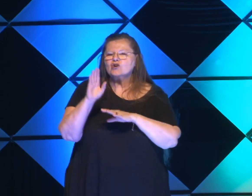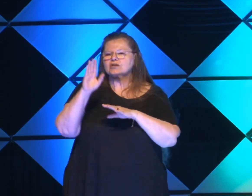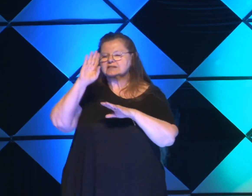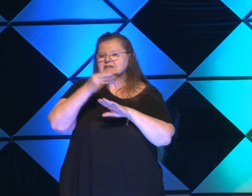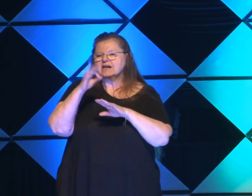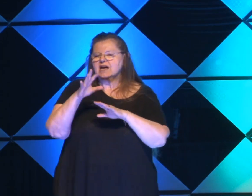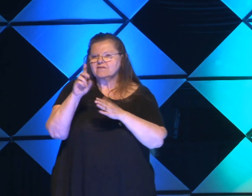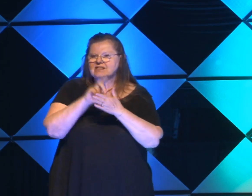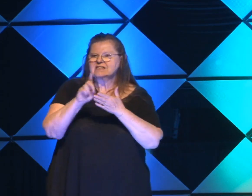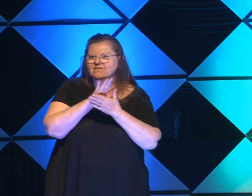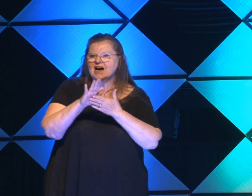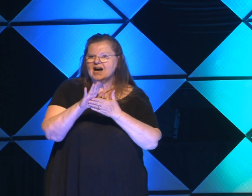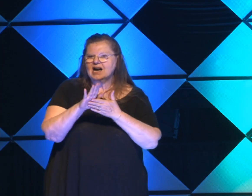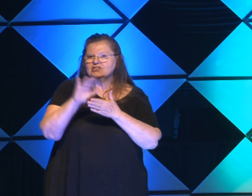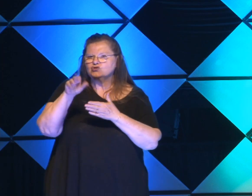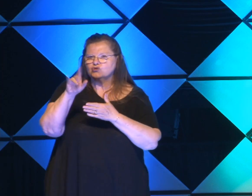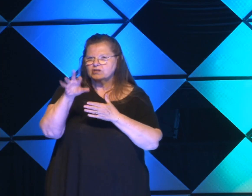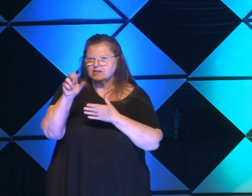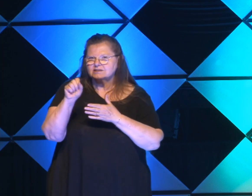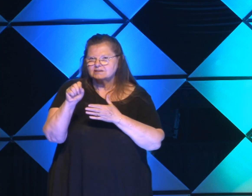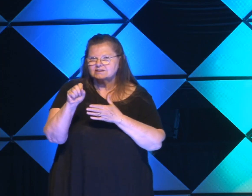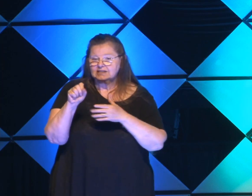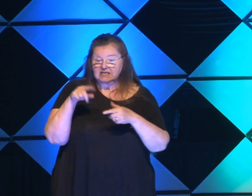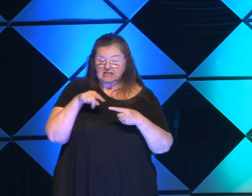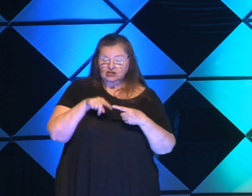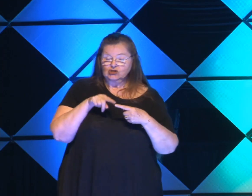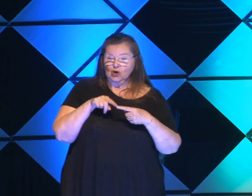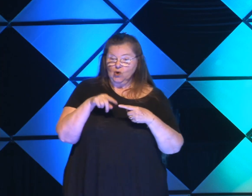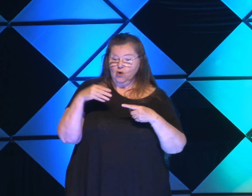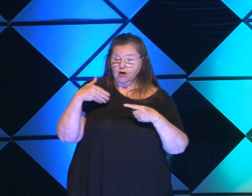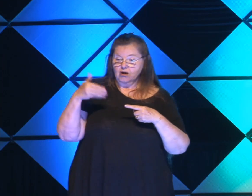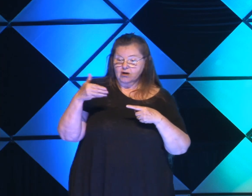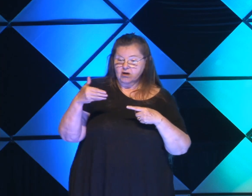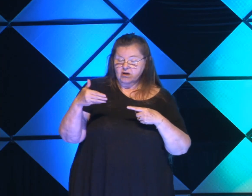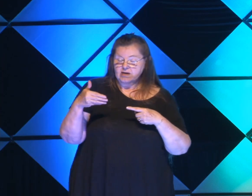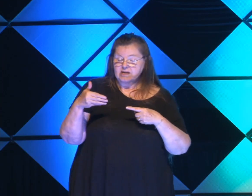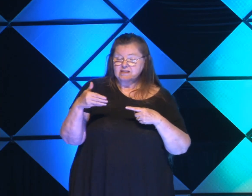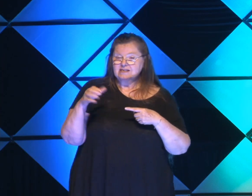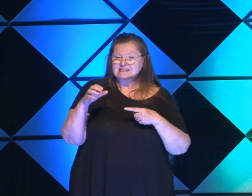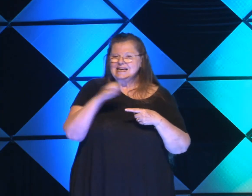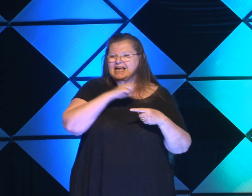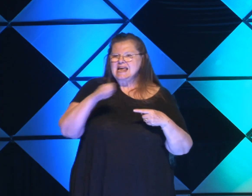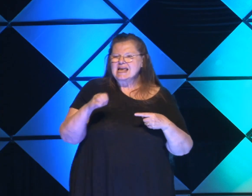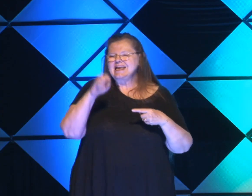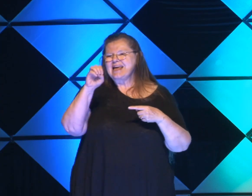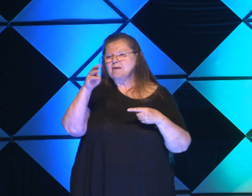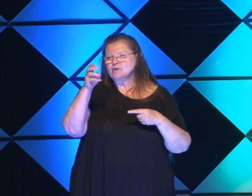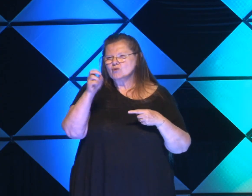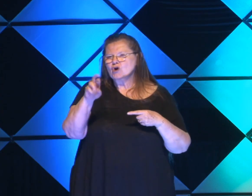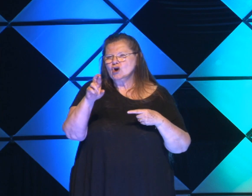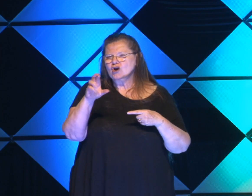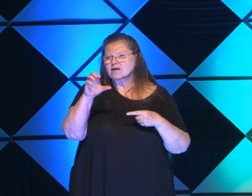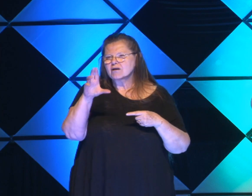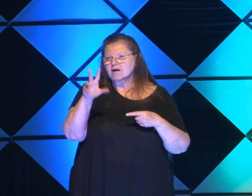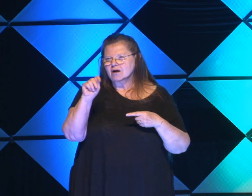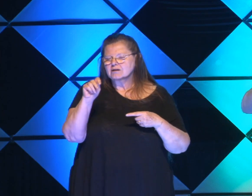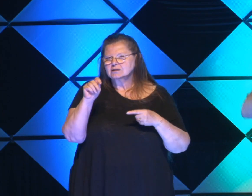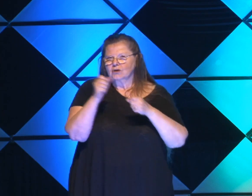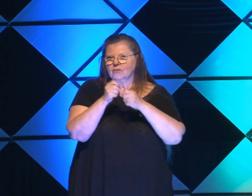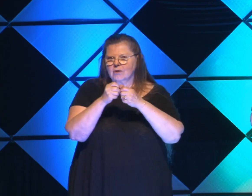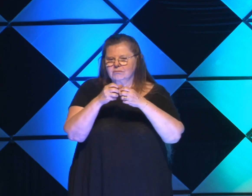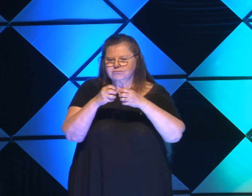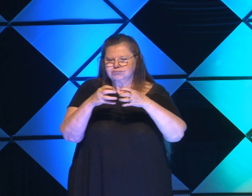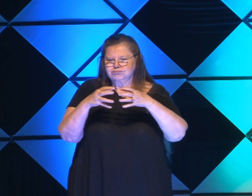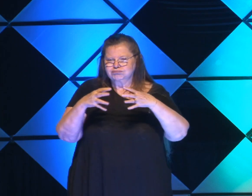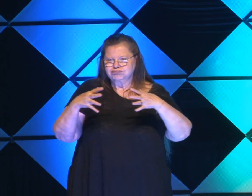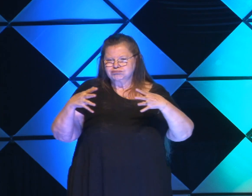divine Julius. Now, over that time period, this emperor cult, right, this imperial religion just continues to grow and grow and grow.